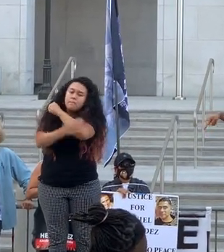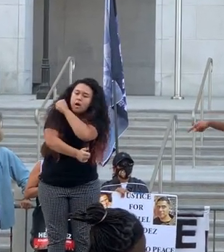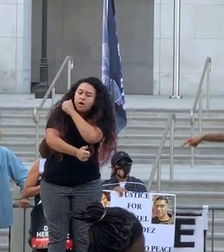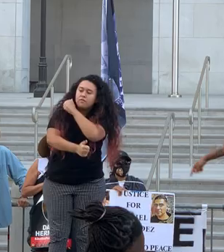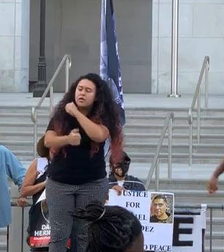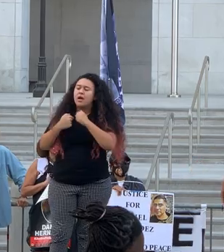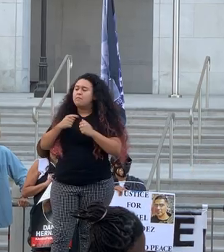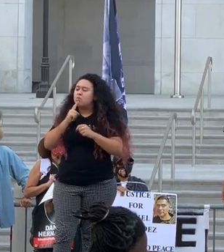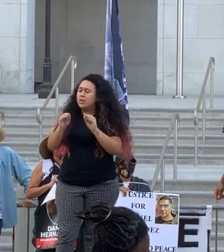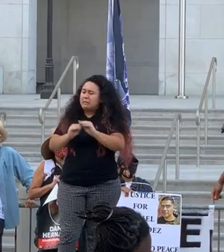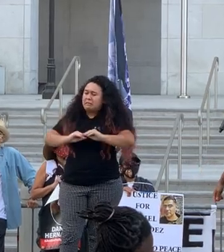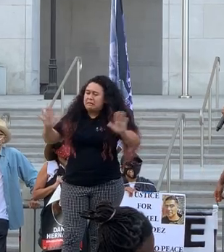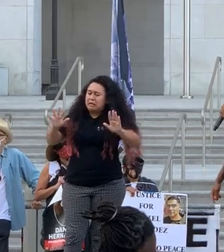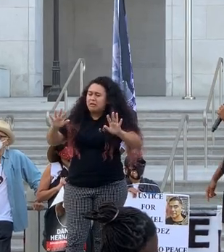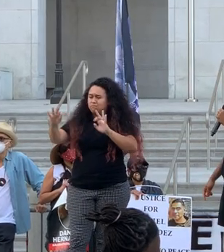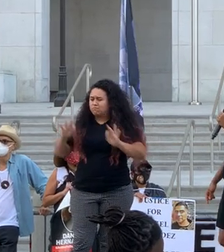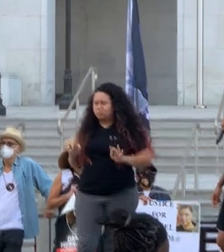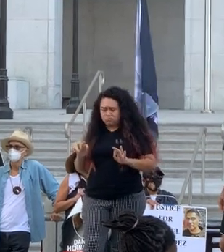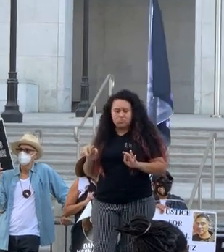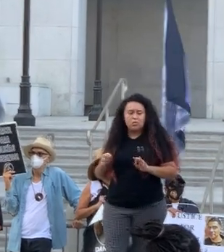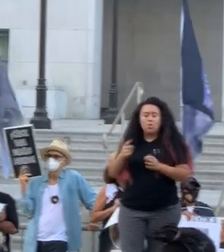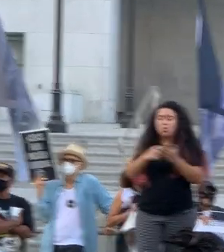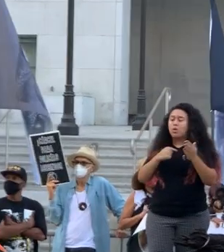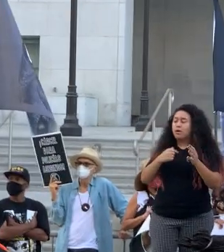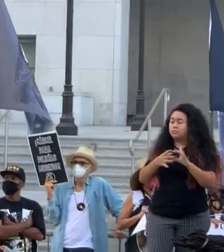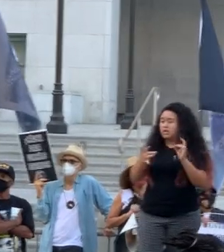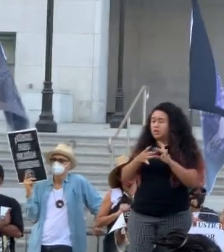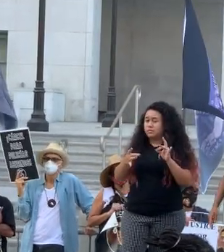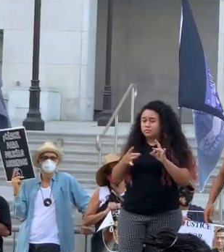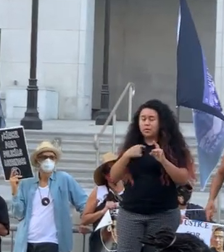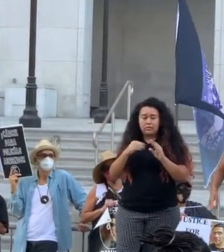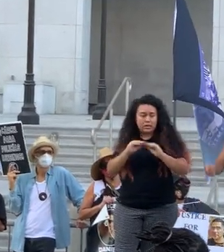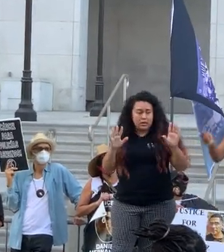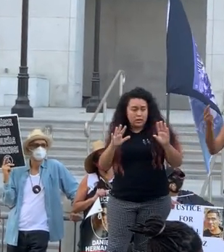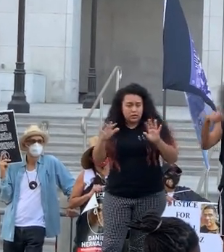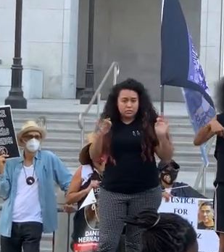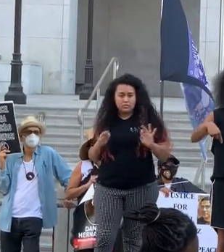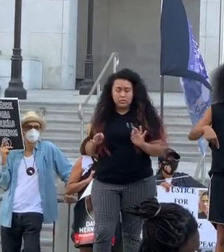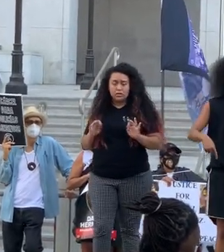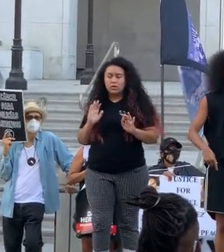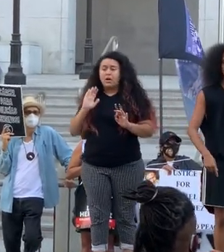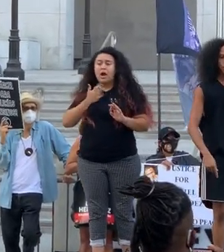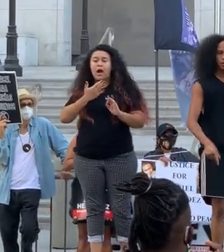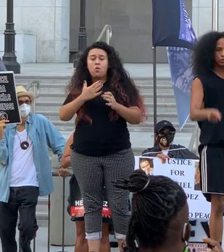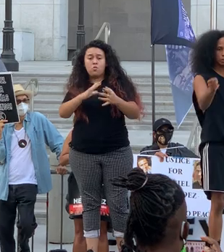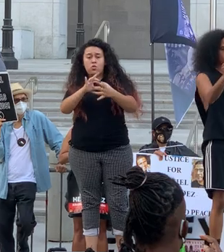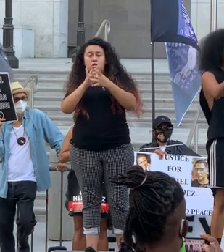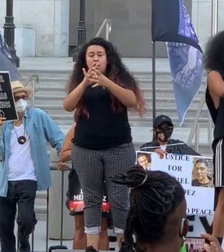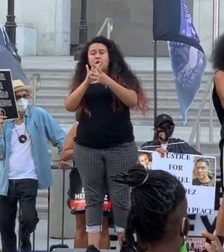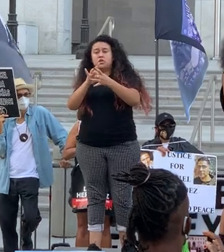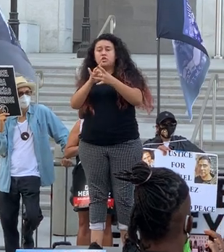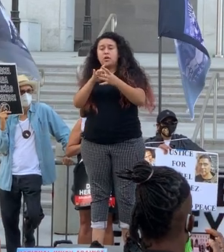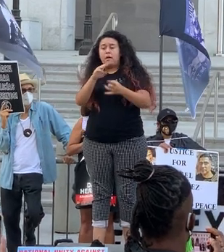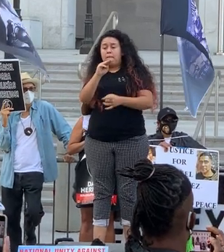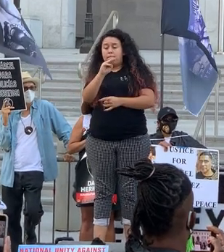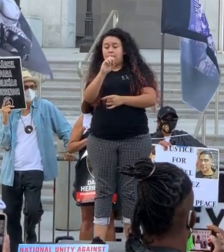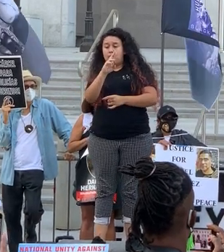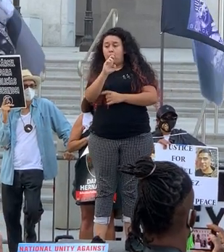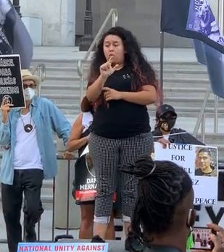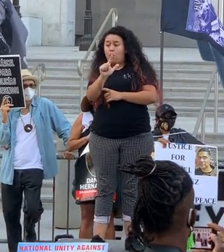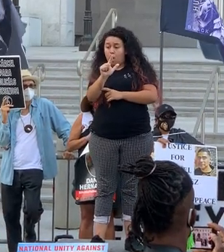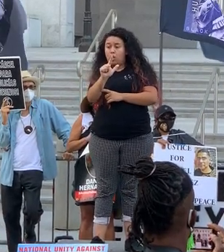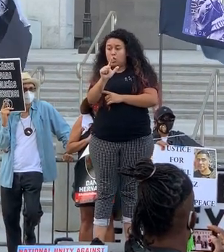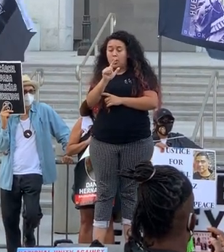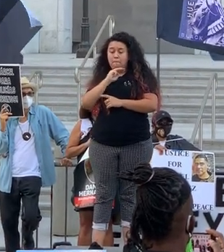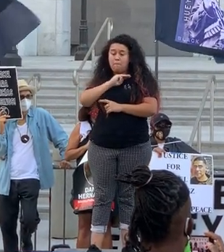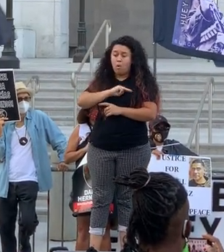want to be really clear about what I am saying. Our relationship to morality is